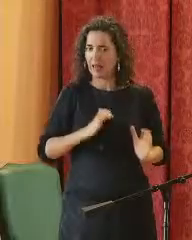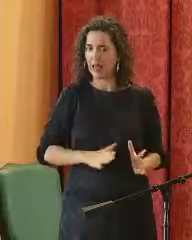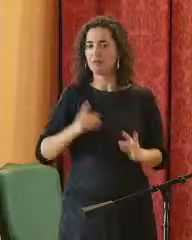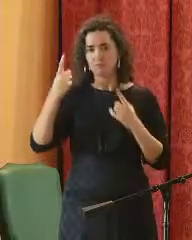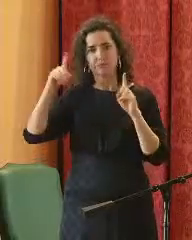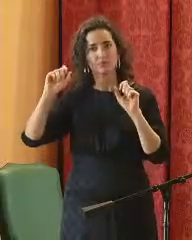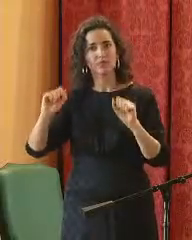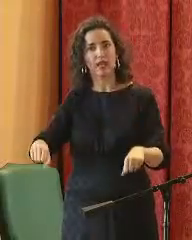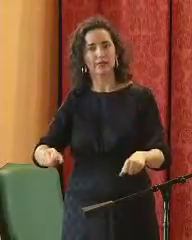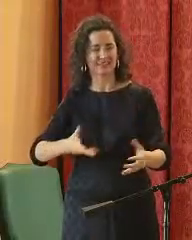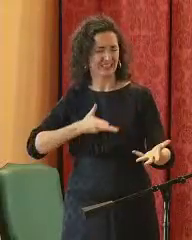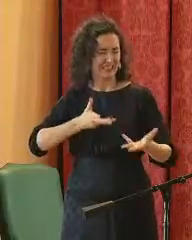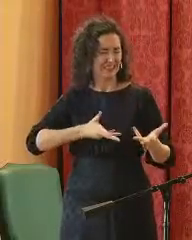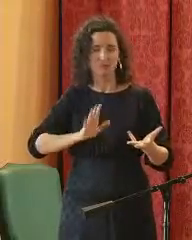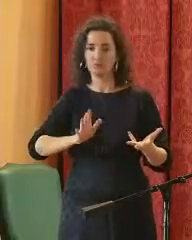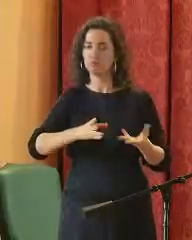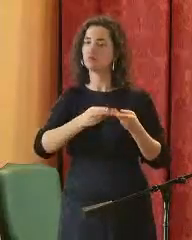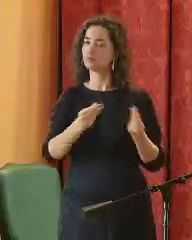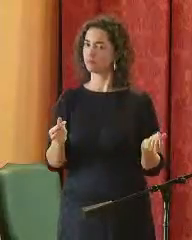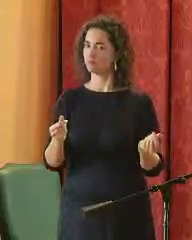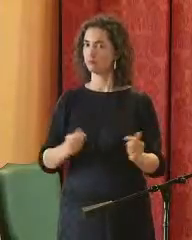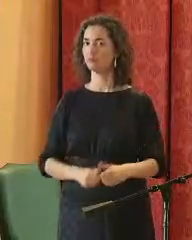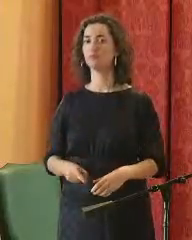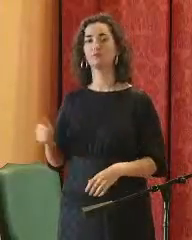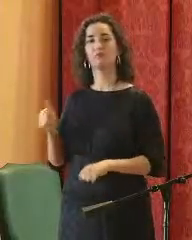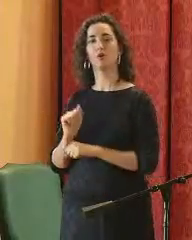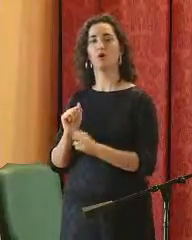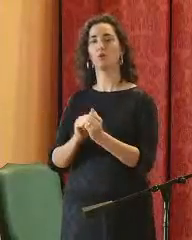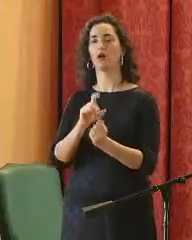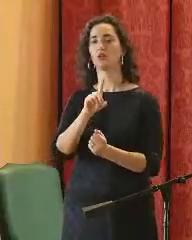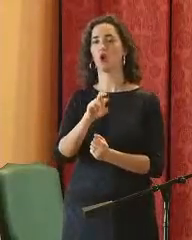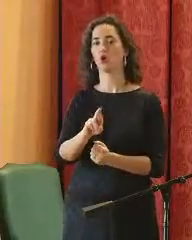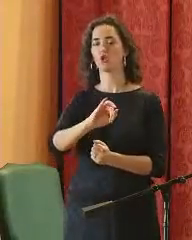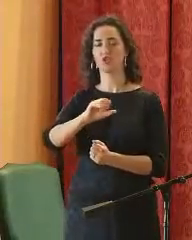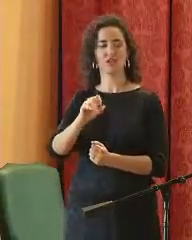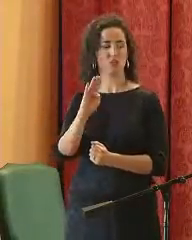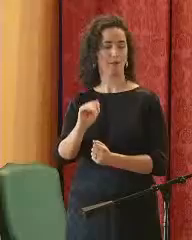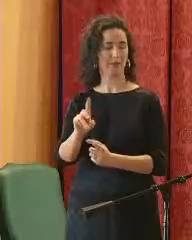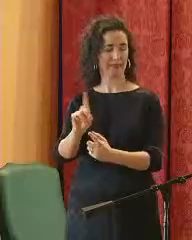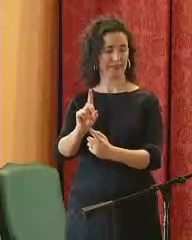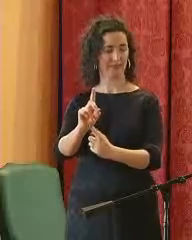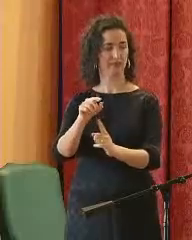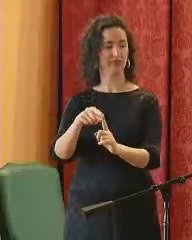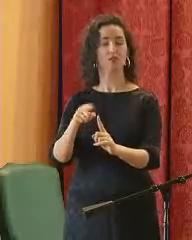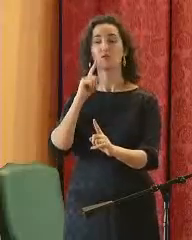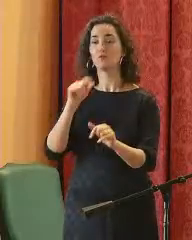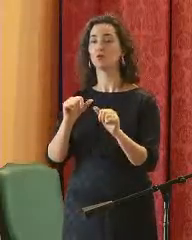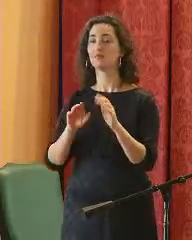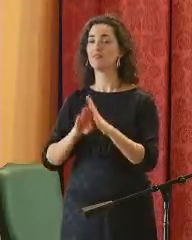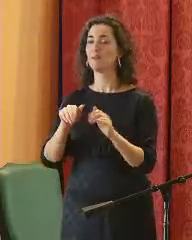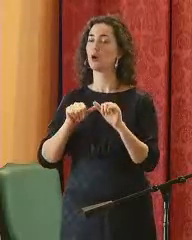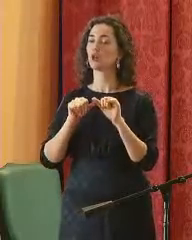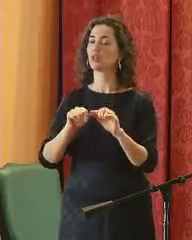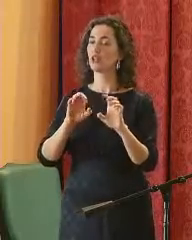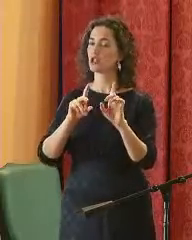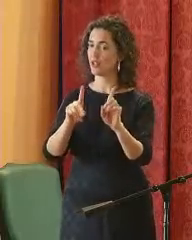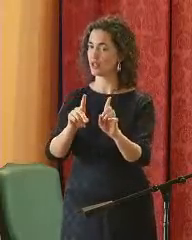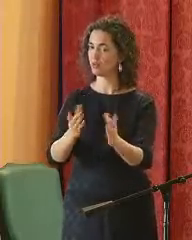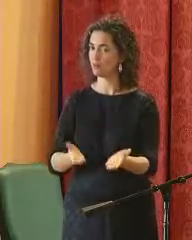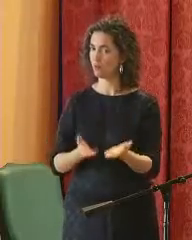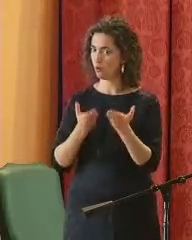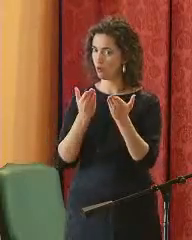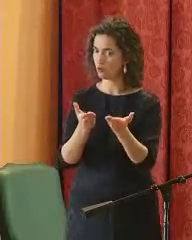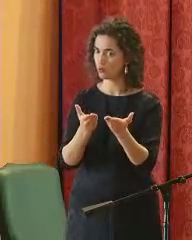clients. She worked with Dr. Jacob Dent to develop a continuing education proposal which included